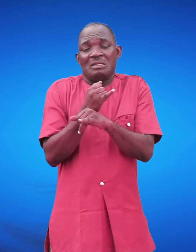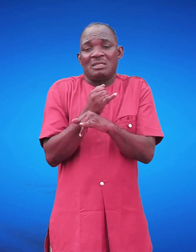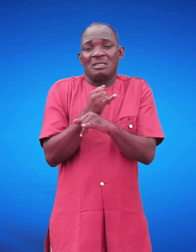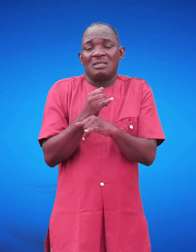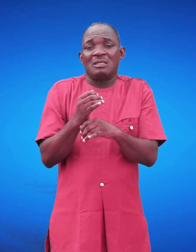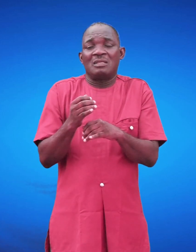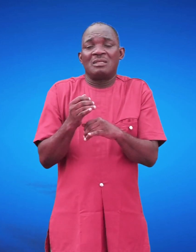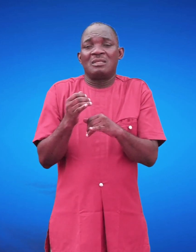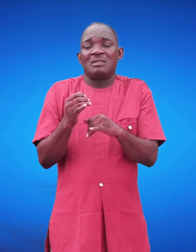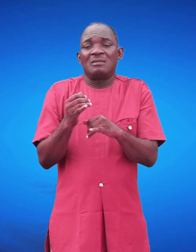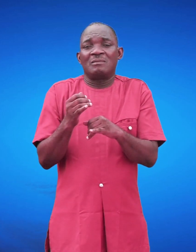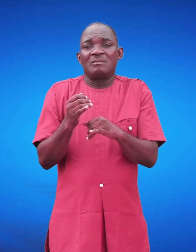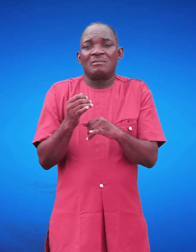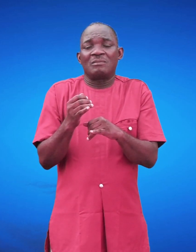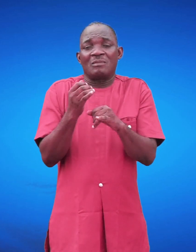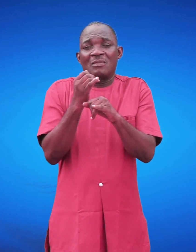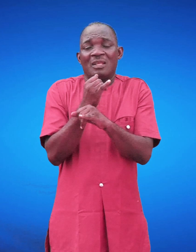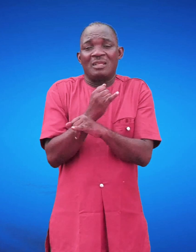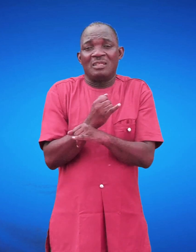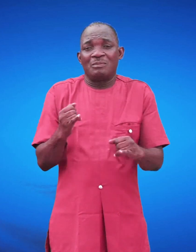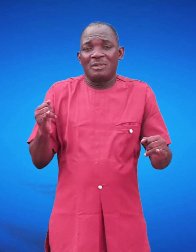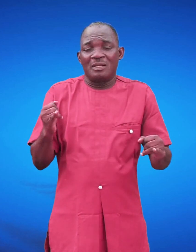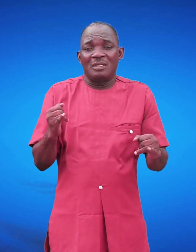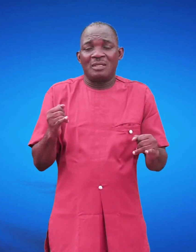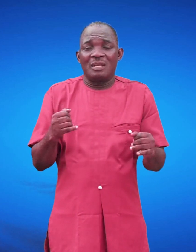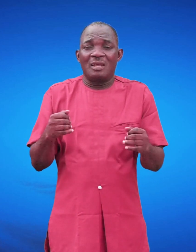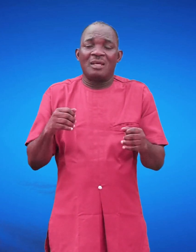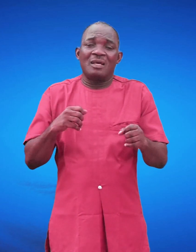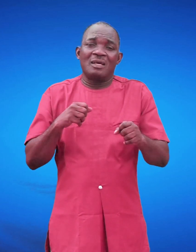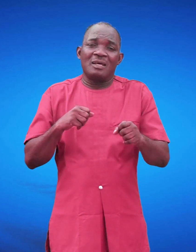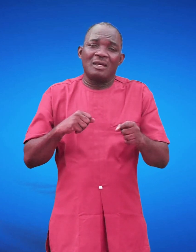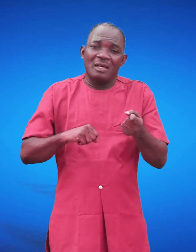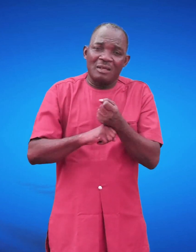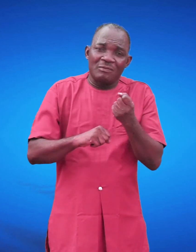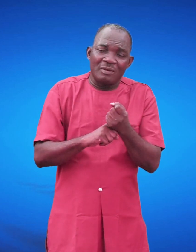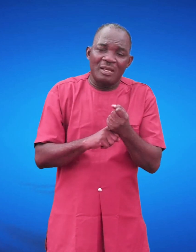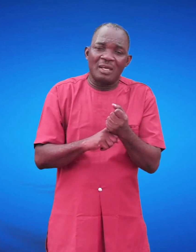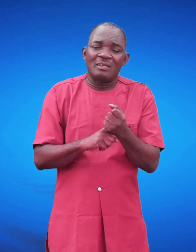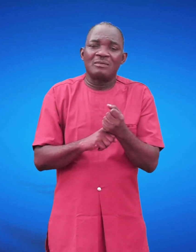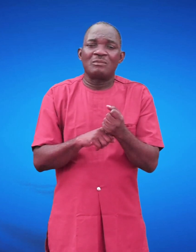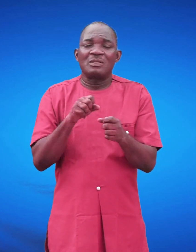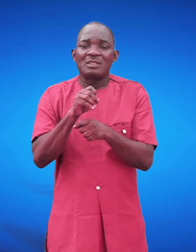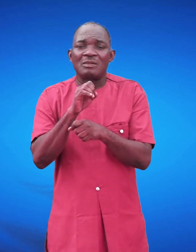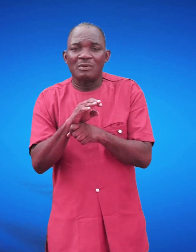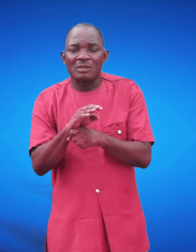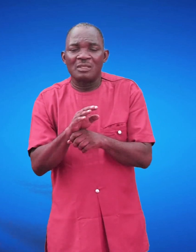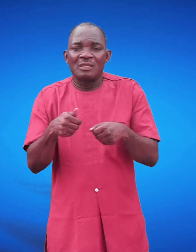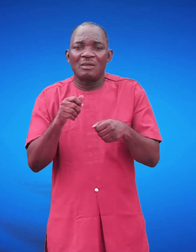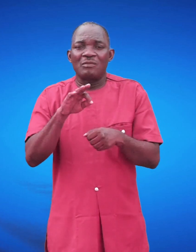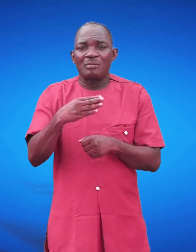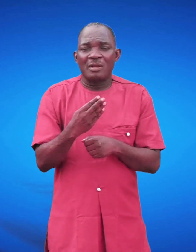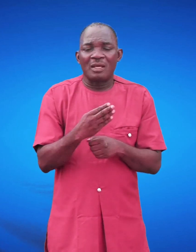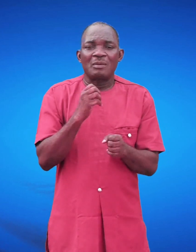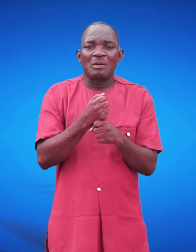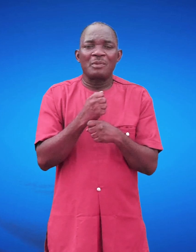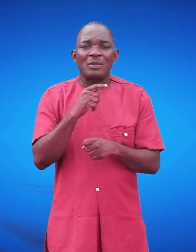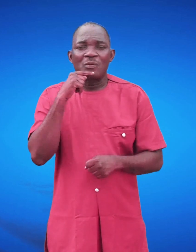advice and support to provide feedback, make comments,